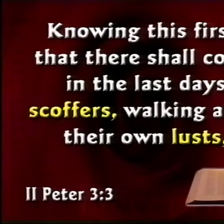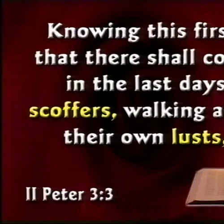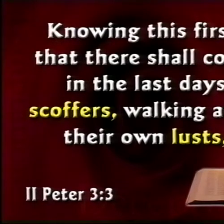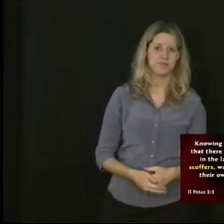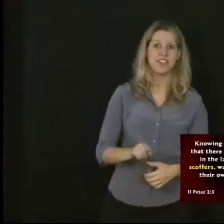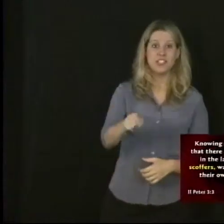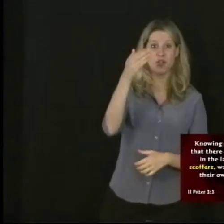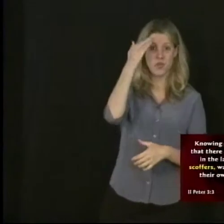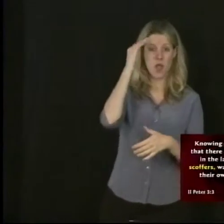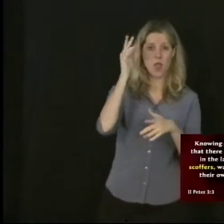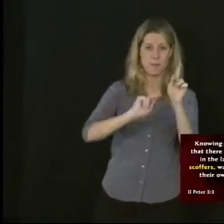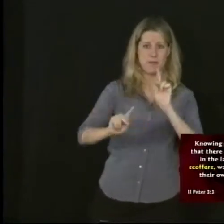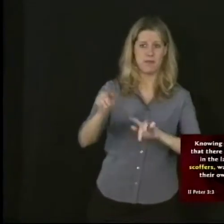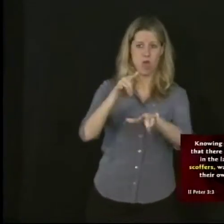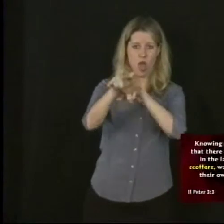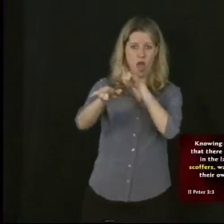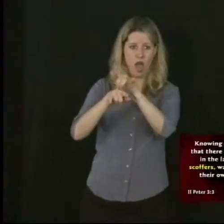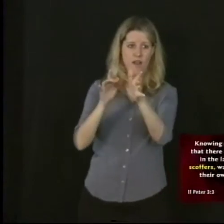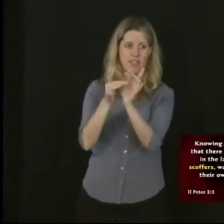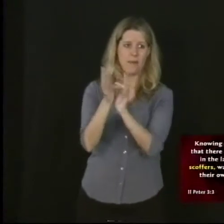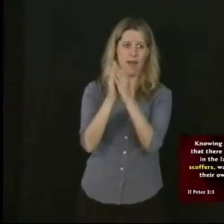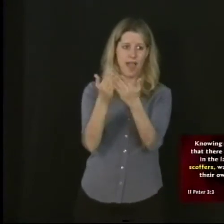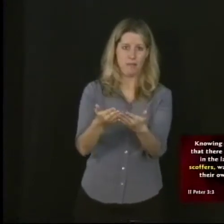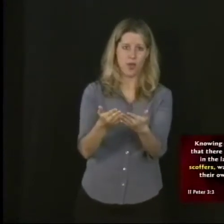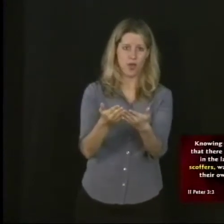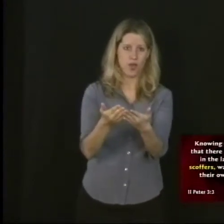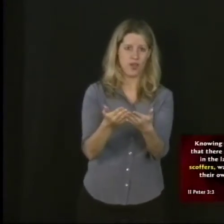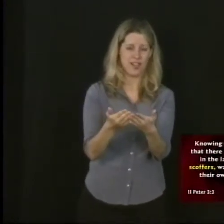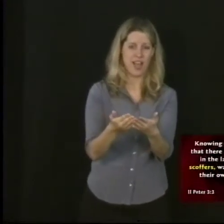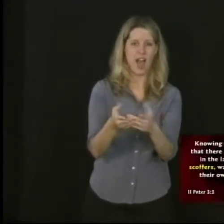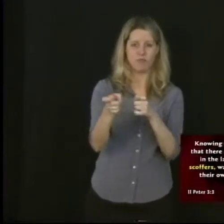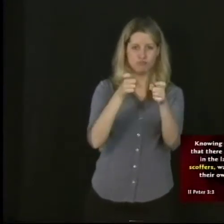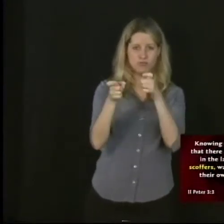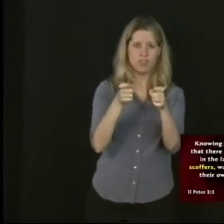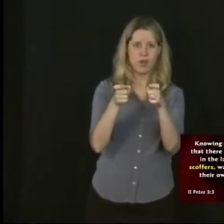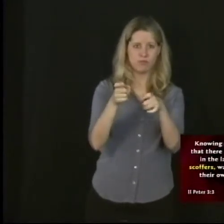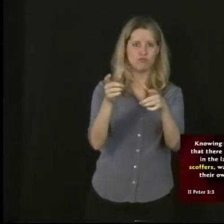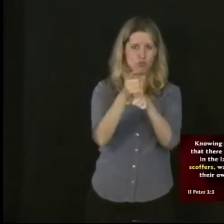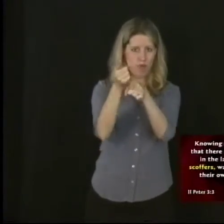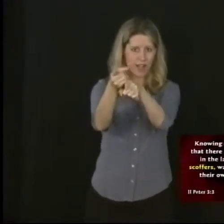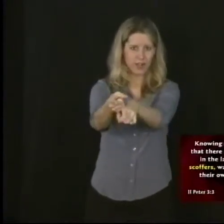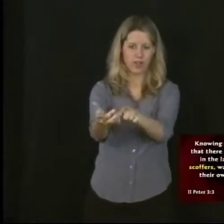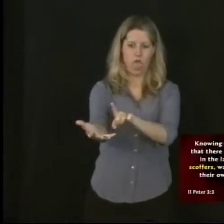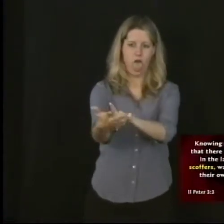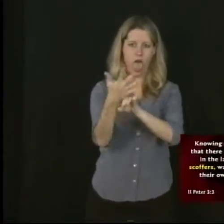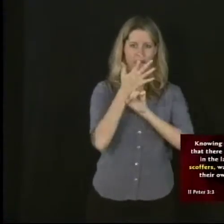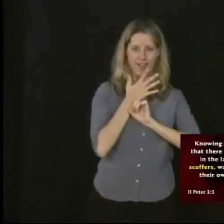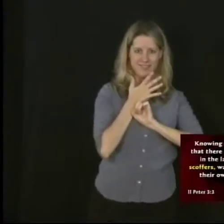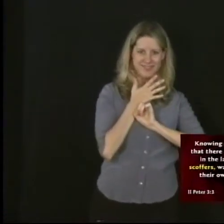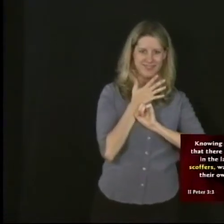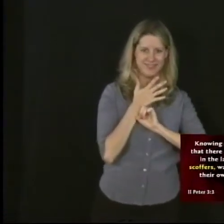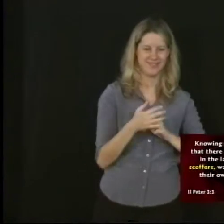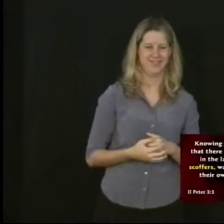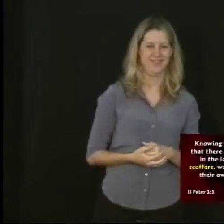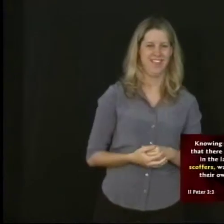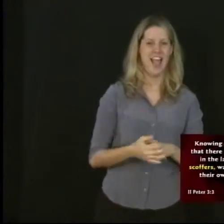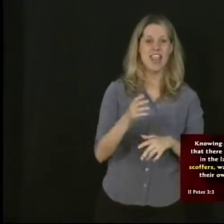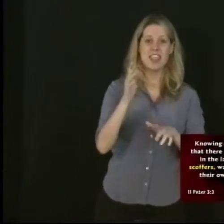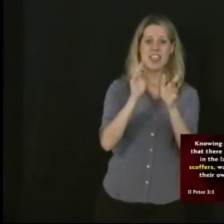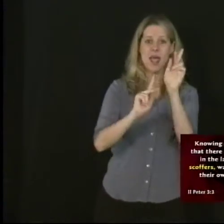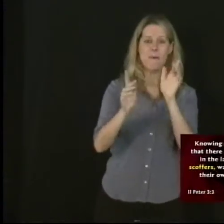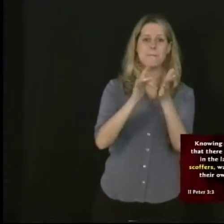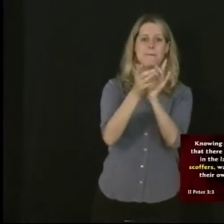there are people that scoff at the Bible? I deal with them on a regular basis. I attract them like a lightning rod. And the Bible